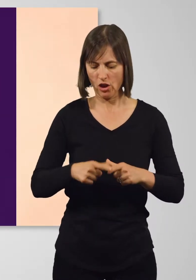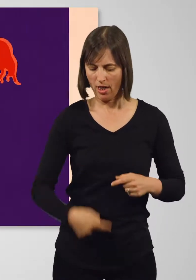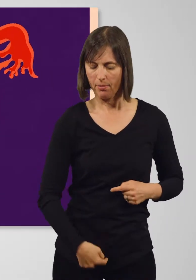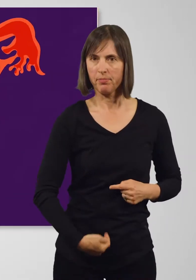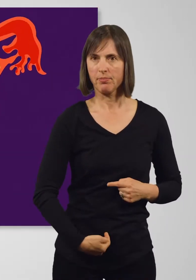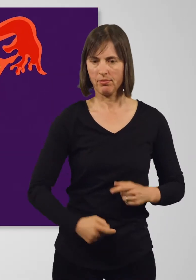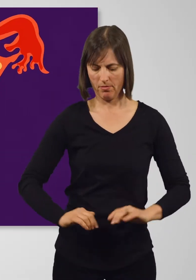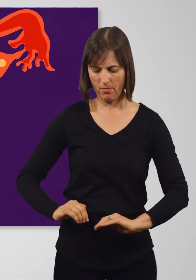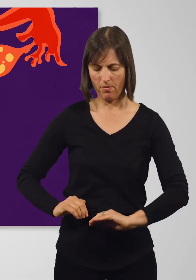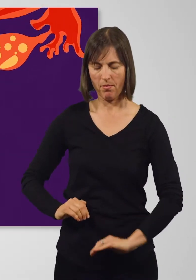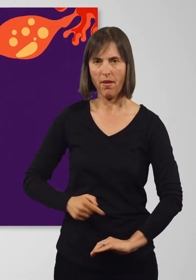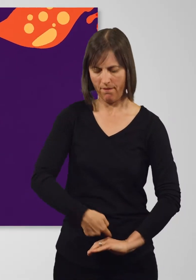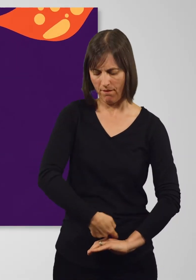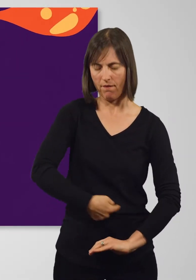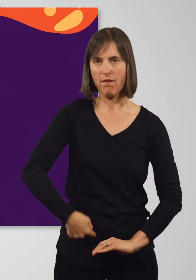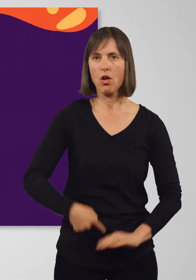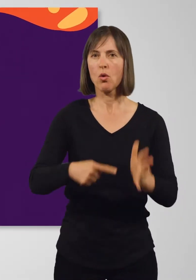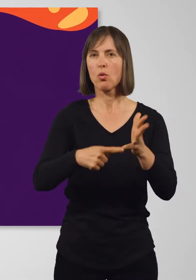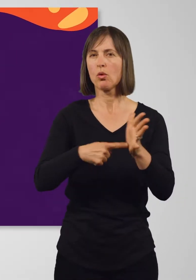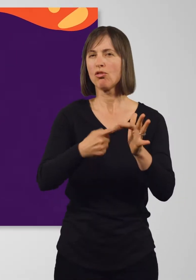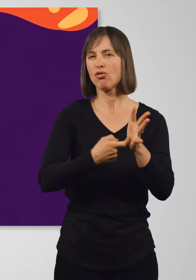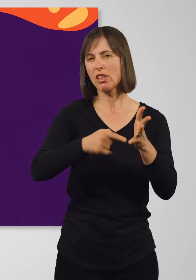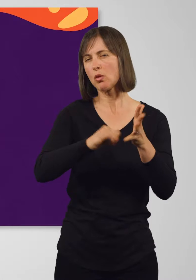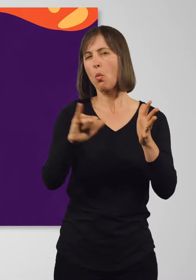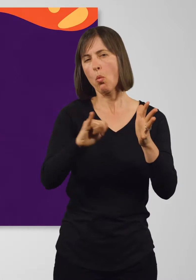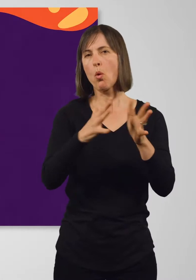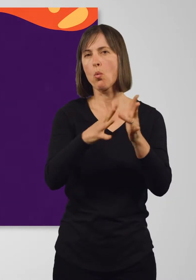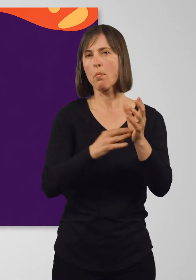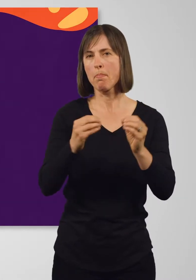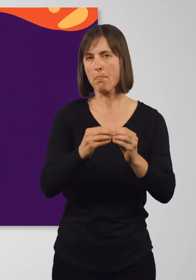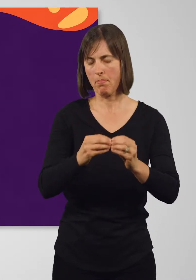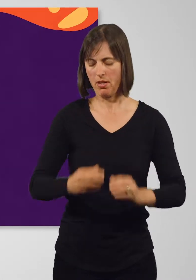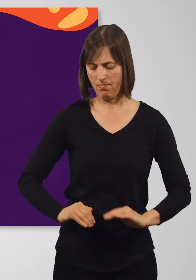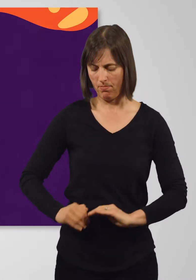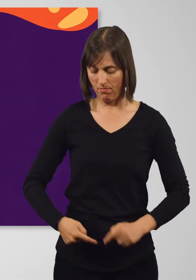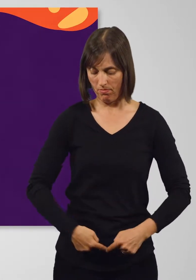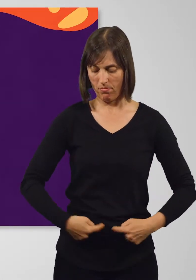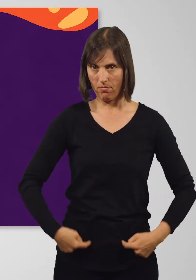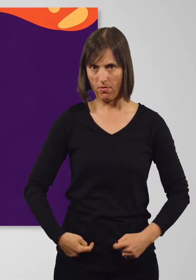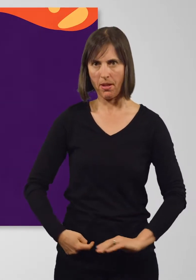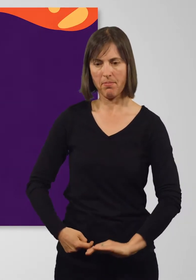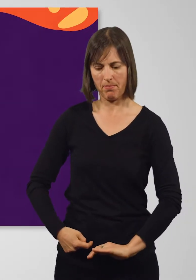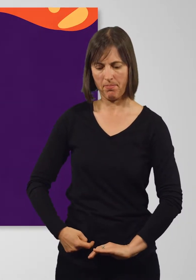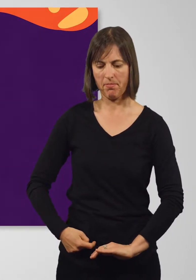It sits inside the vagina, covering the opening of the uterus, that is, the womb.